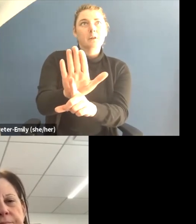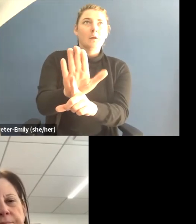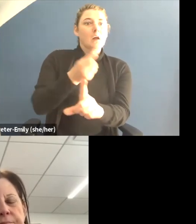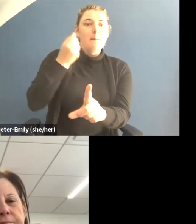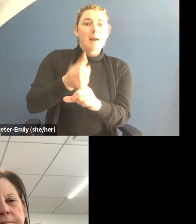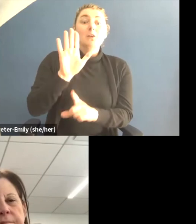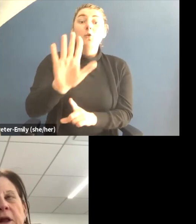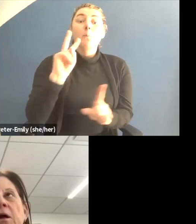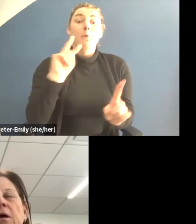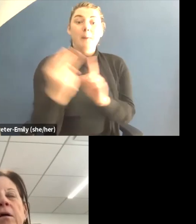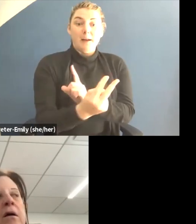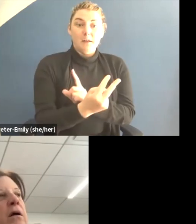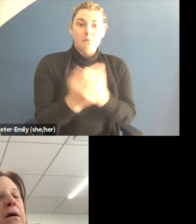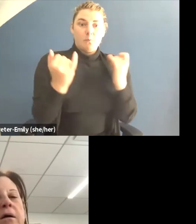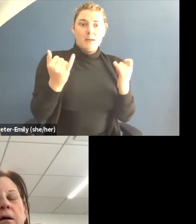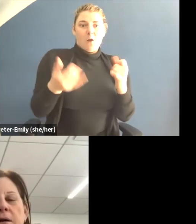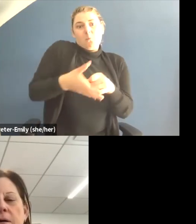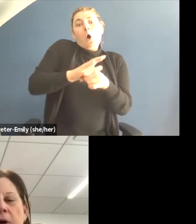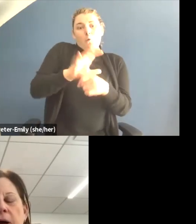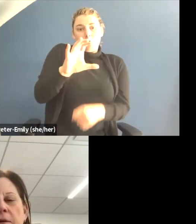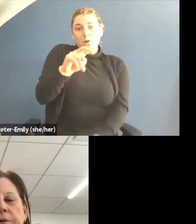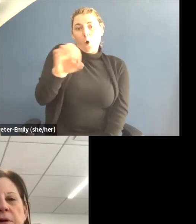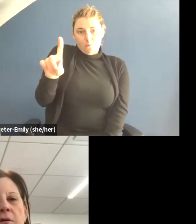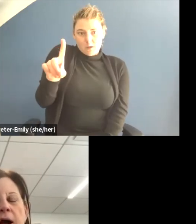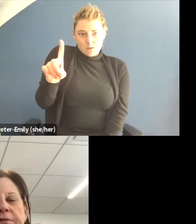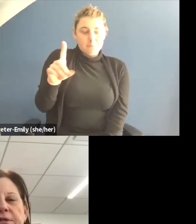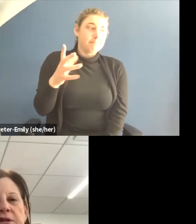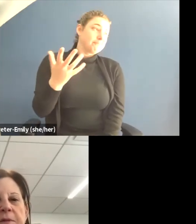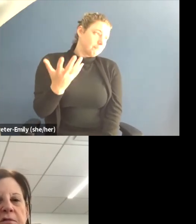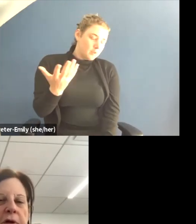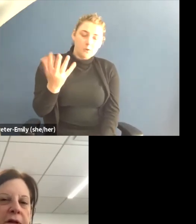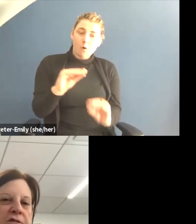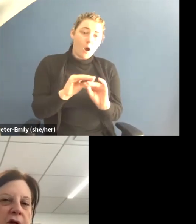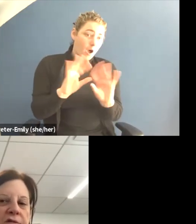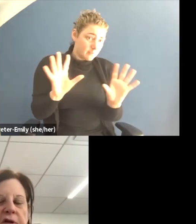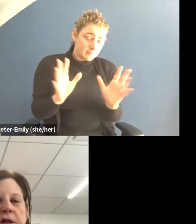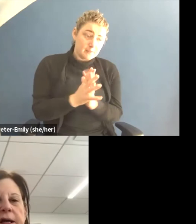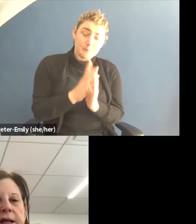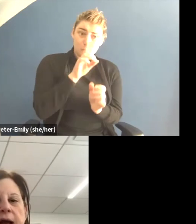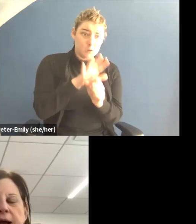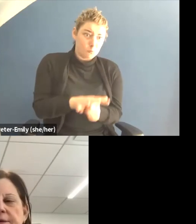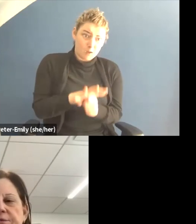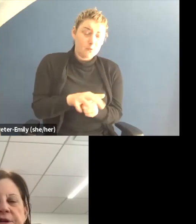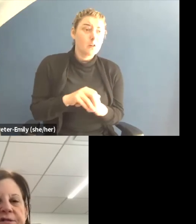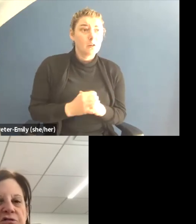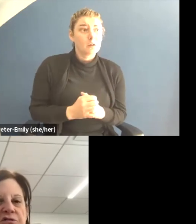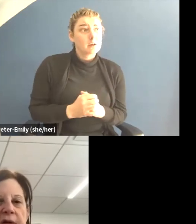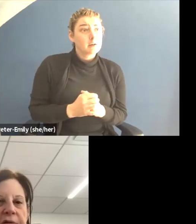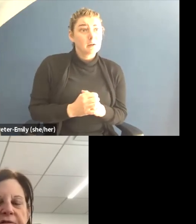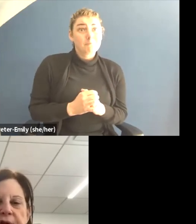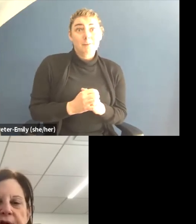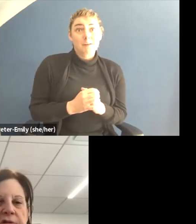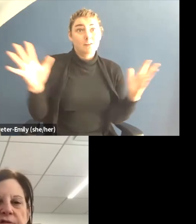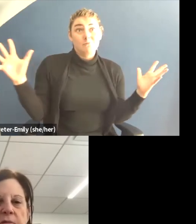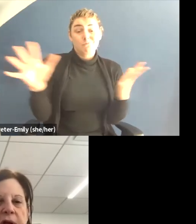impacted your point of view, this moment of COVID? Well, you know, obviously it's been really stressful, and it has just shattered